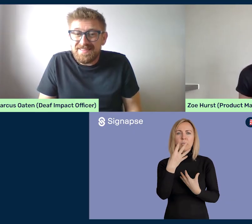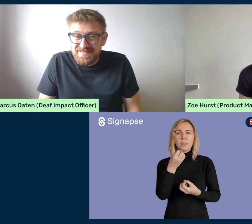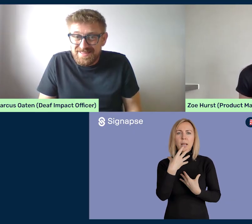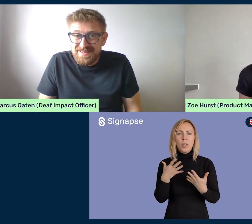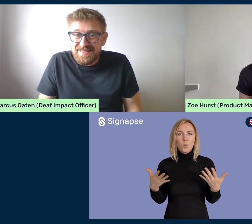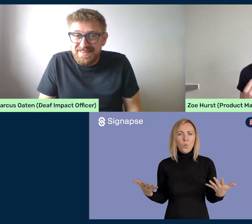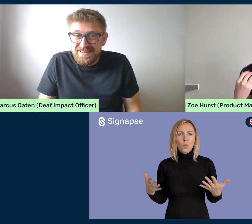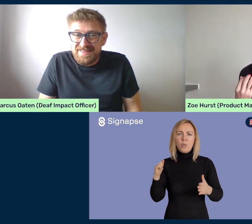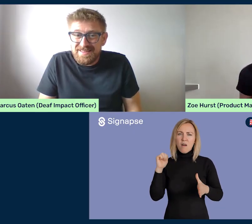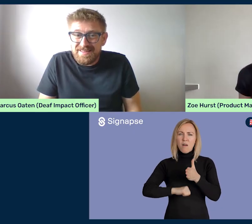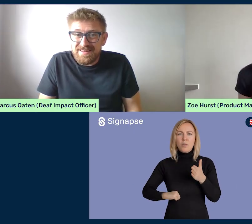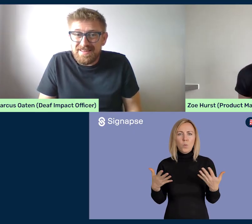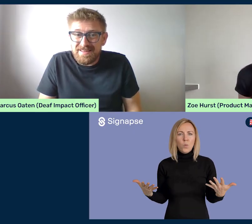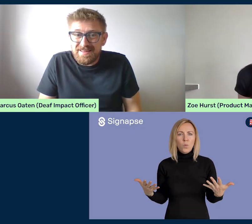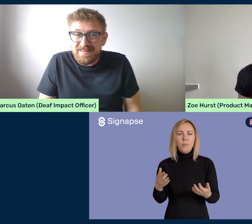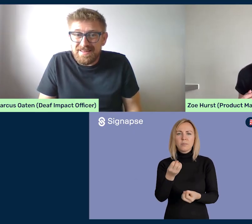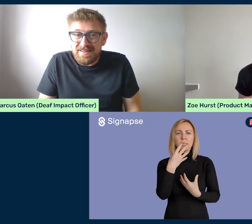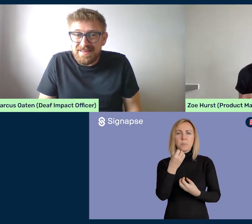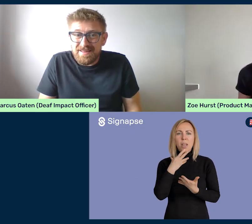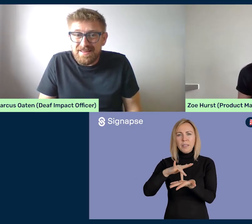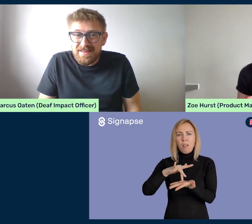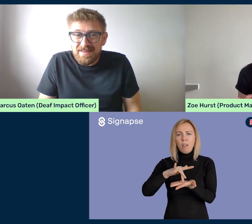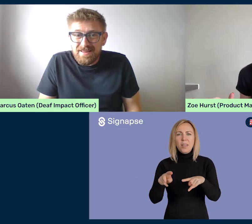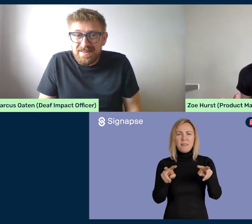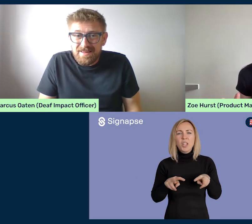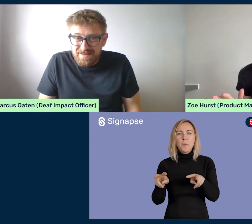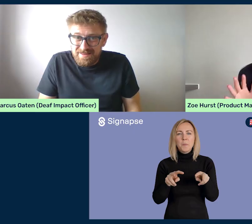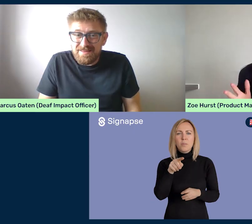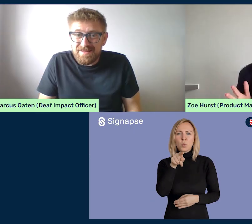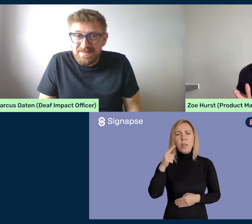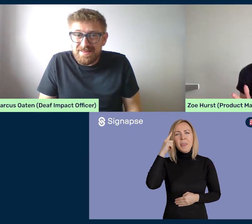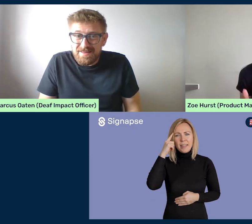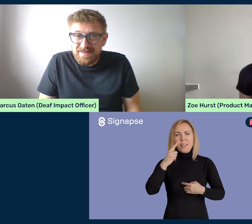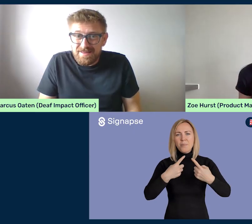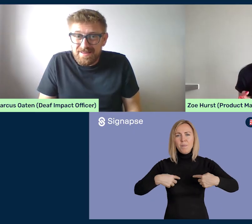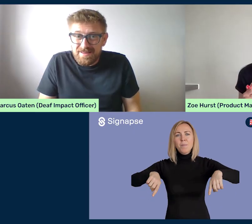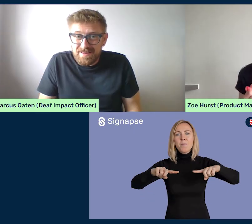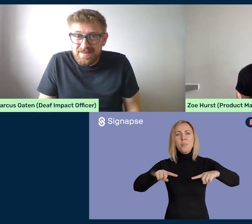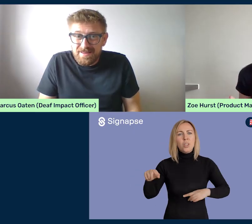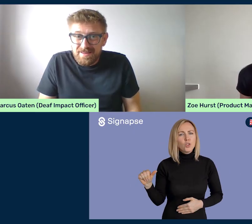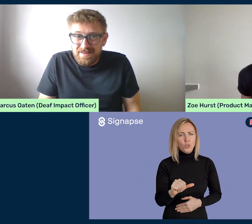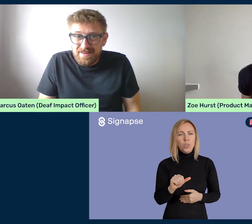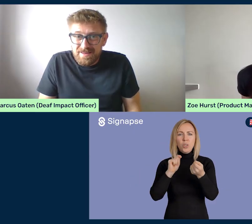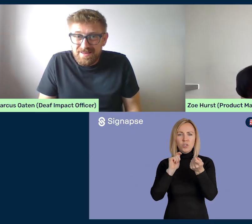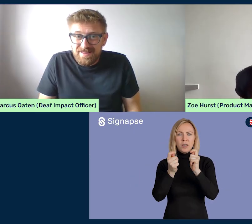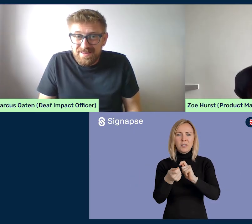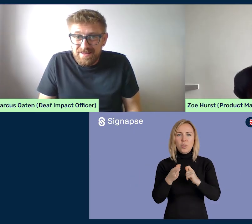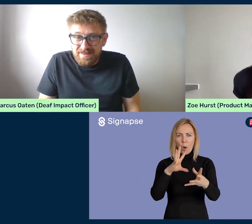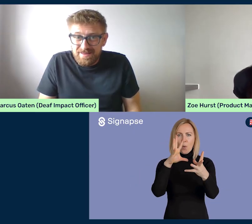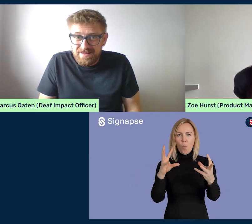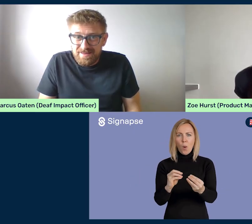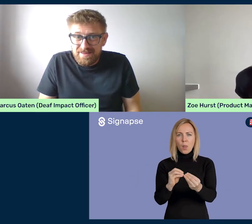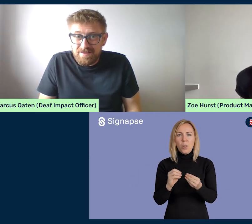it's feedback in the middle, or it's brutal and you think we should just redo like a whole section of it, we really, really value it.